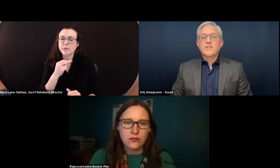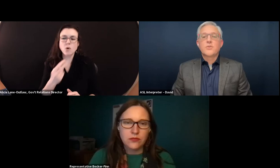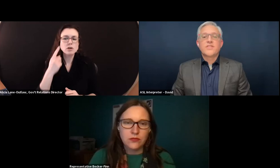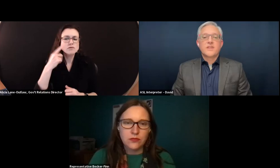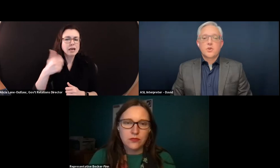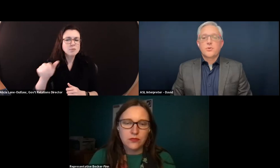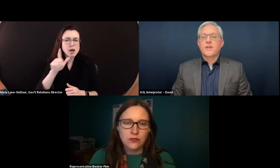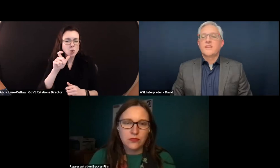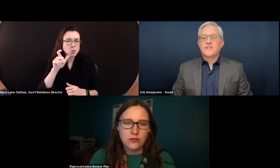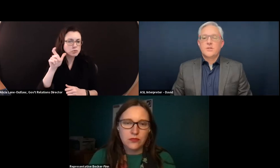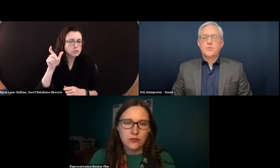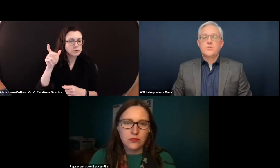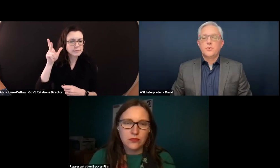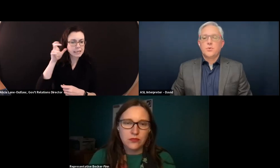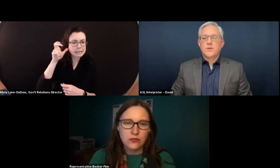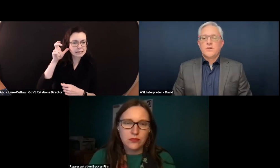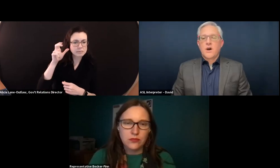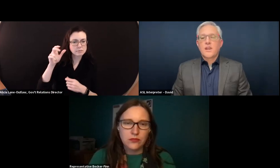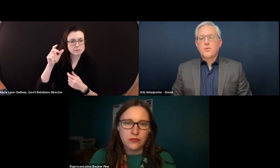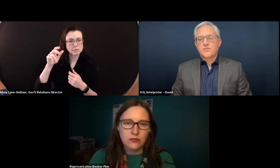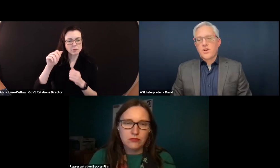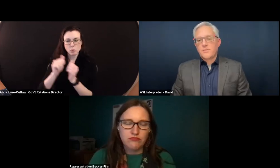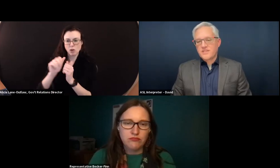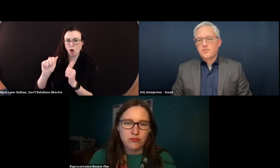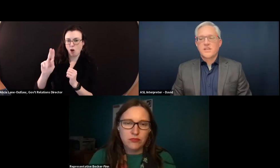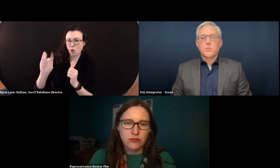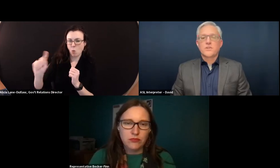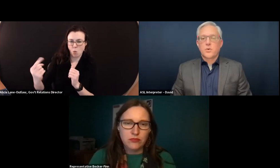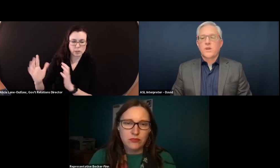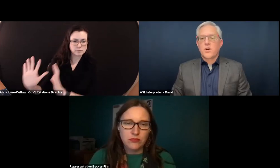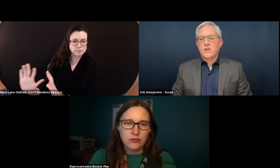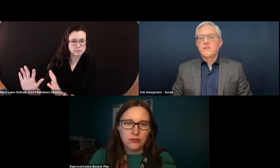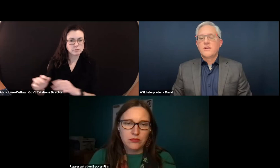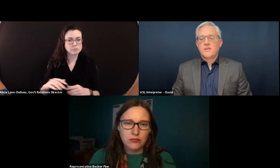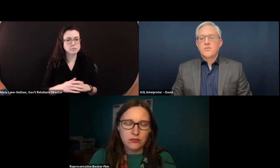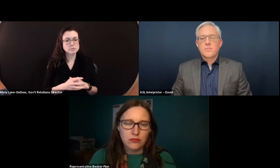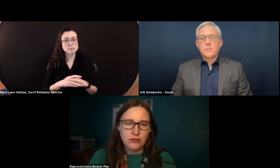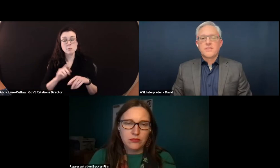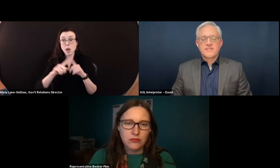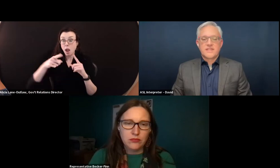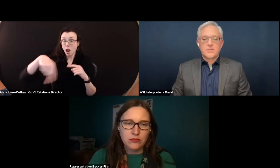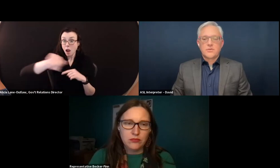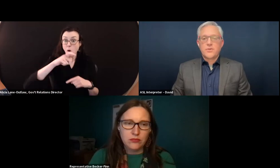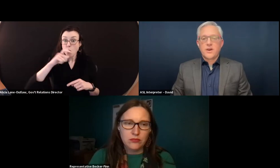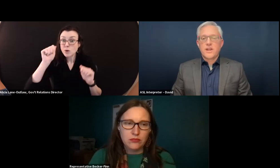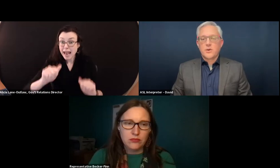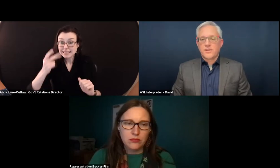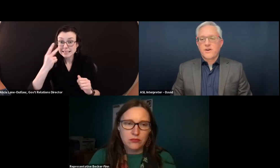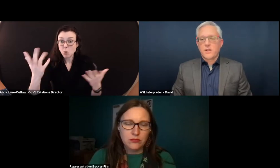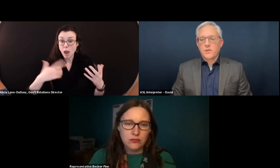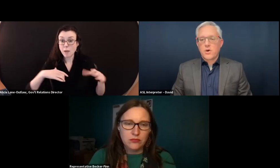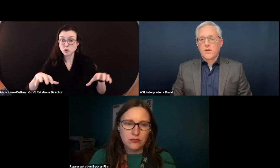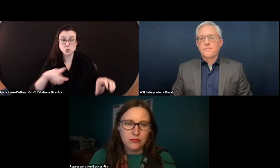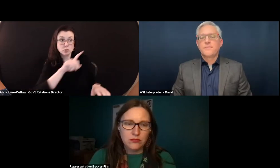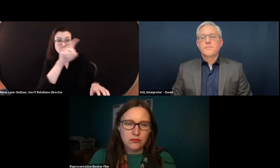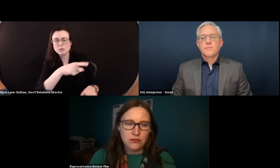And that's so that the interpreter can continue to audio describe essentially what's going on so that people listening to the audio can